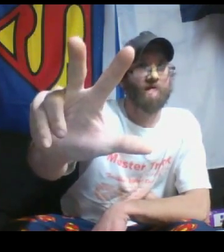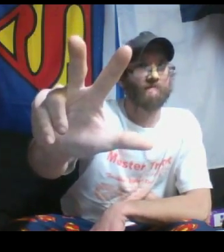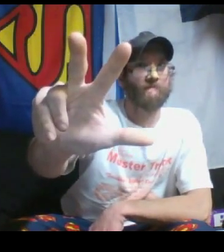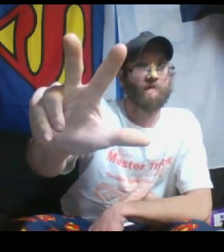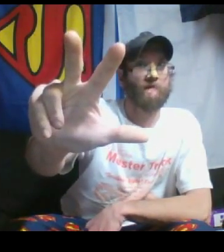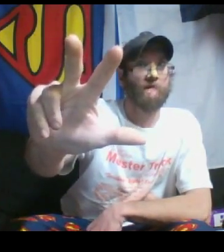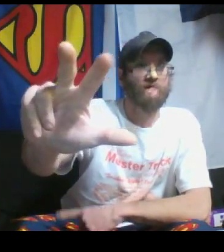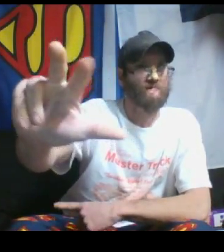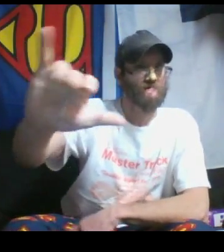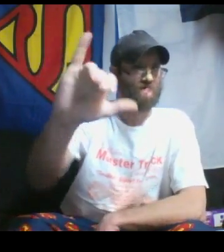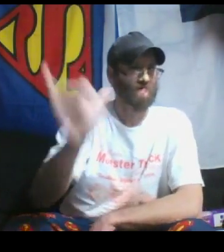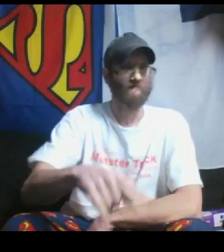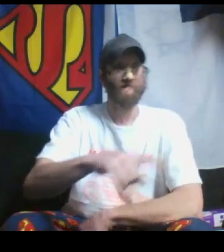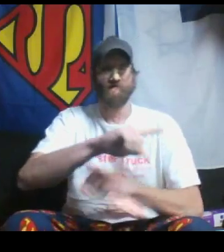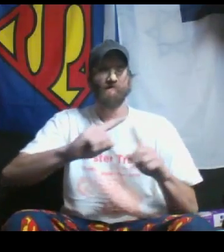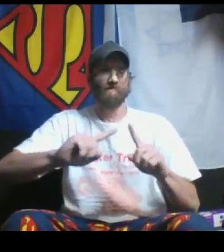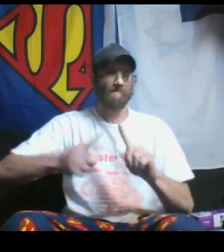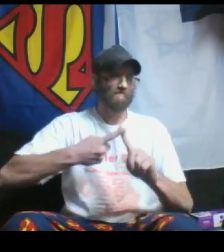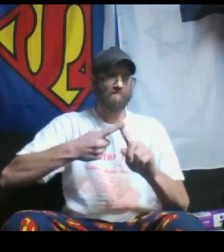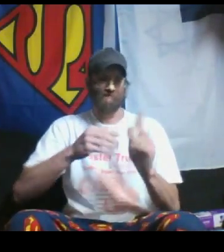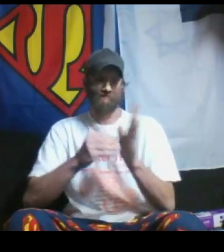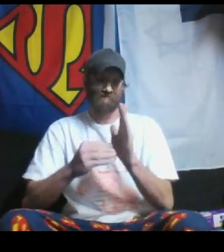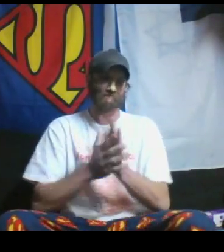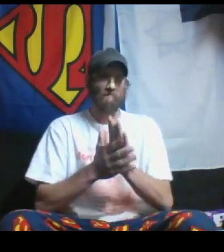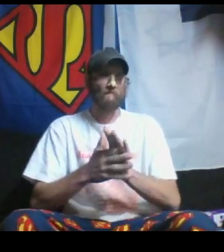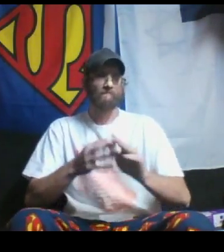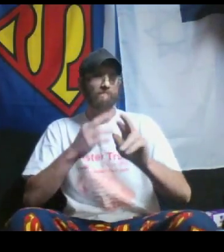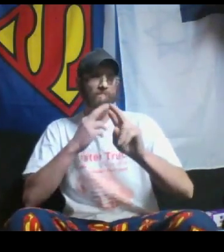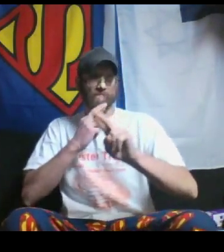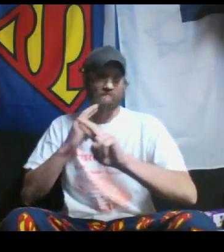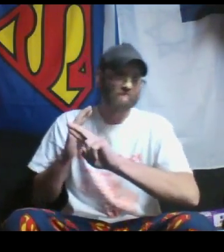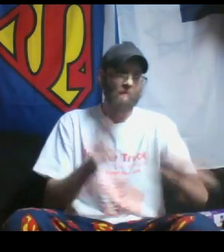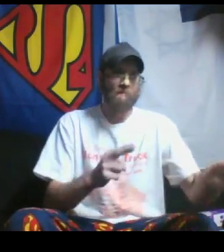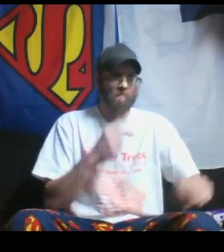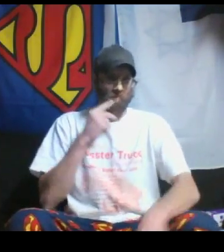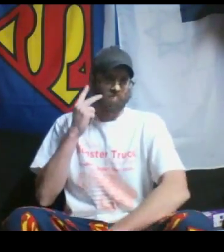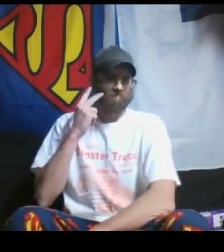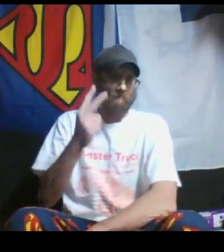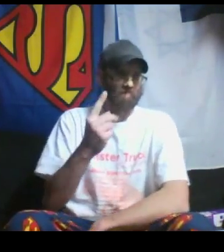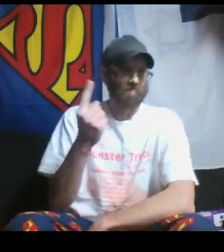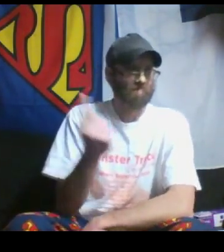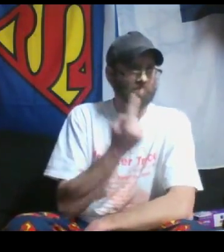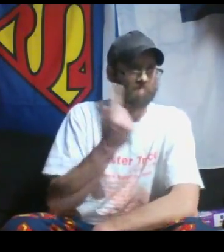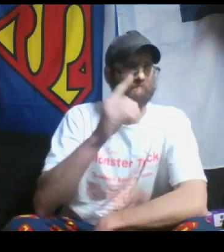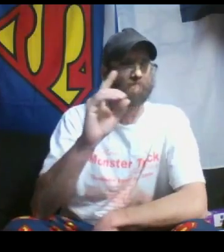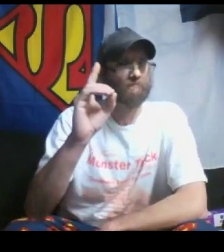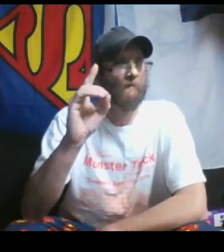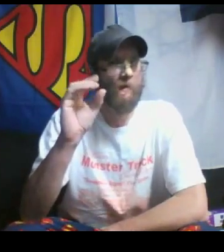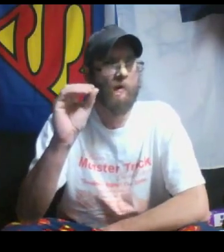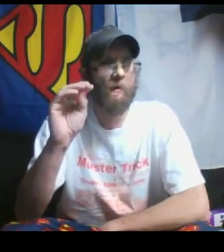you've seen a terrible show and paid too much for it, but your brain won't always accept this imbalance. It will try to bridge the gap by making